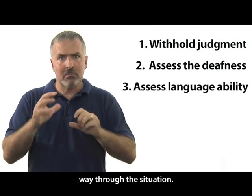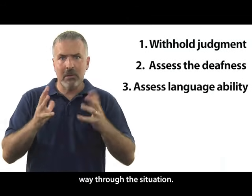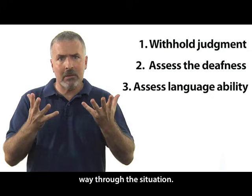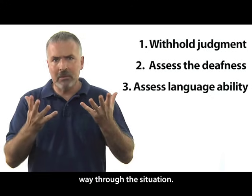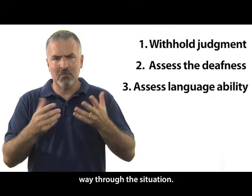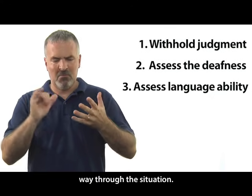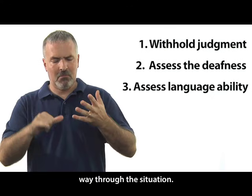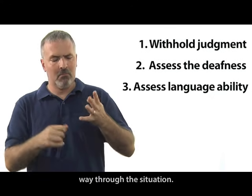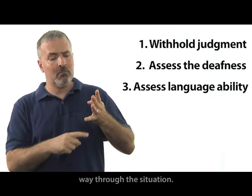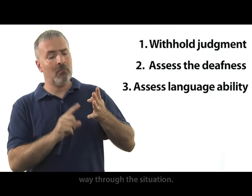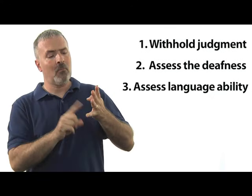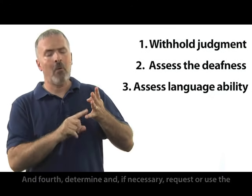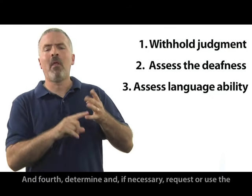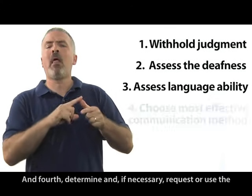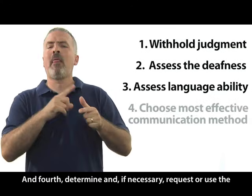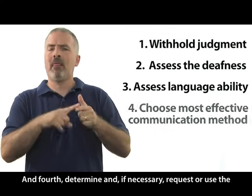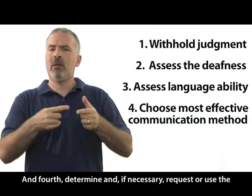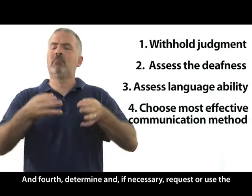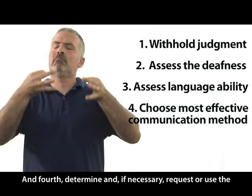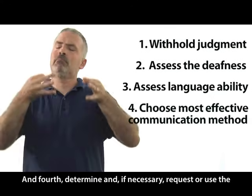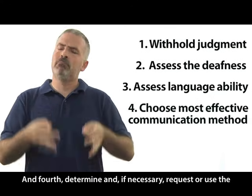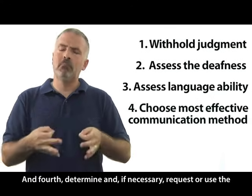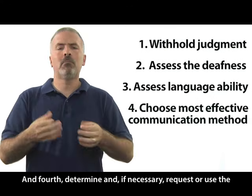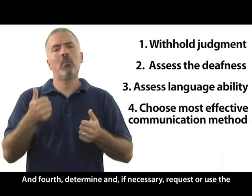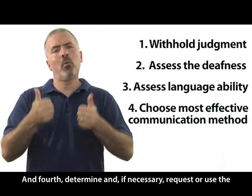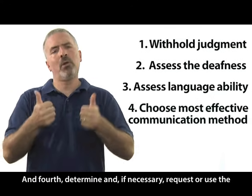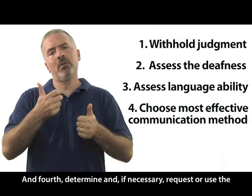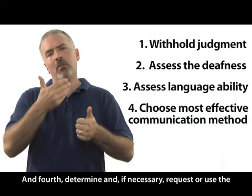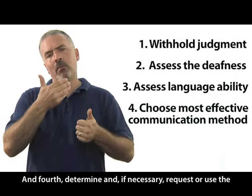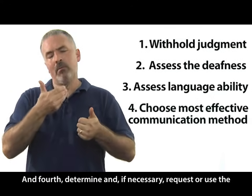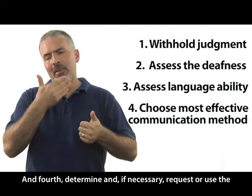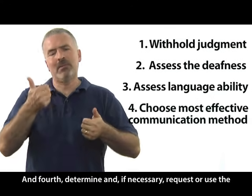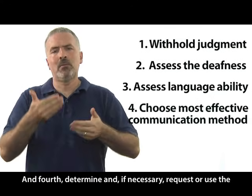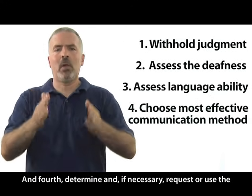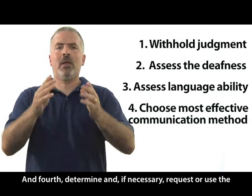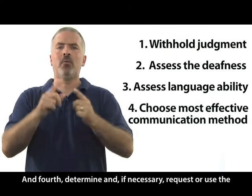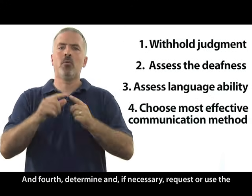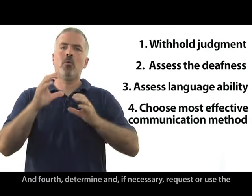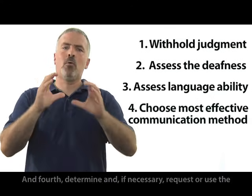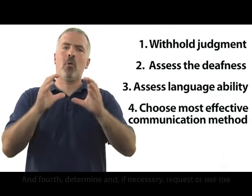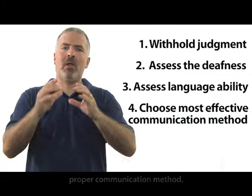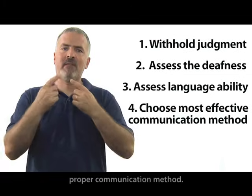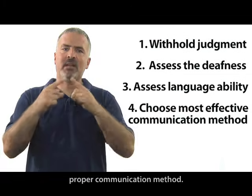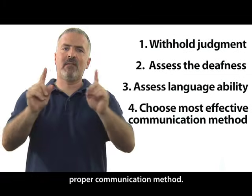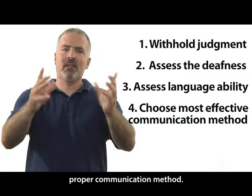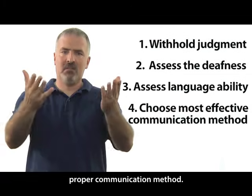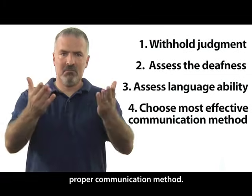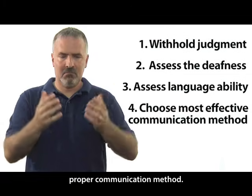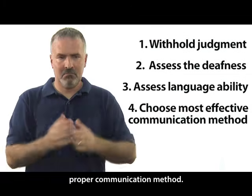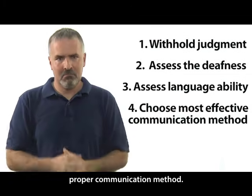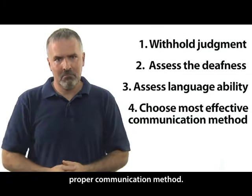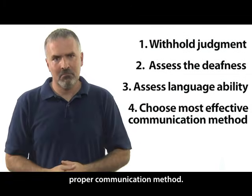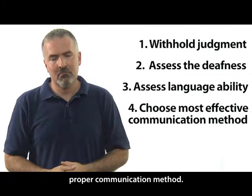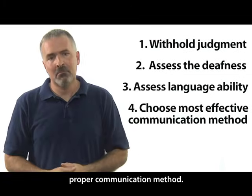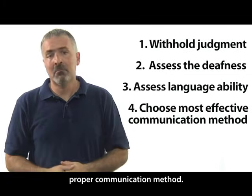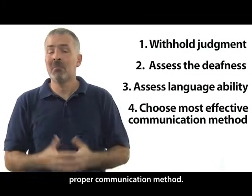the situation. And fourth, determine and, if necessary, request or use a proper communication method.